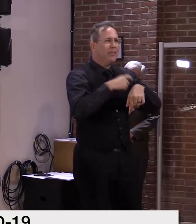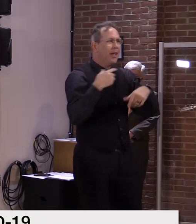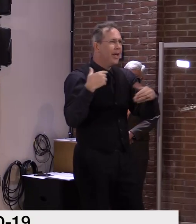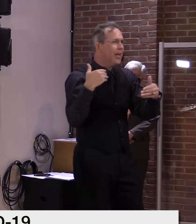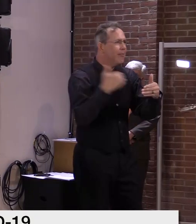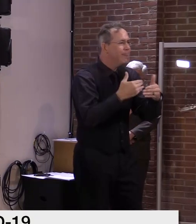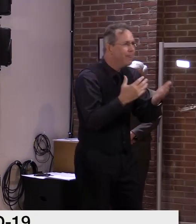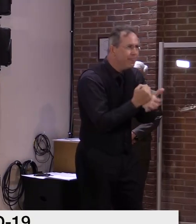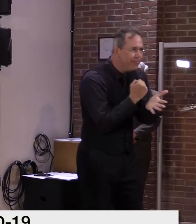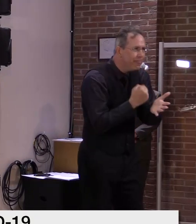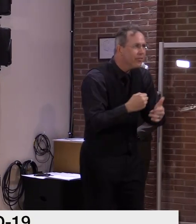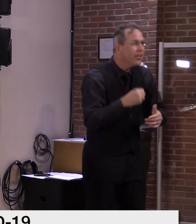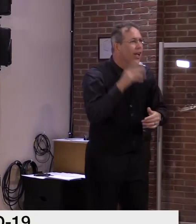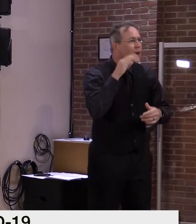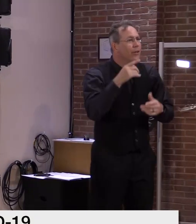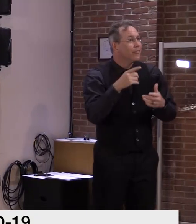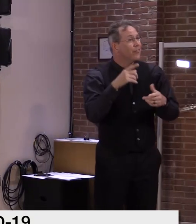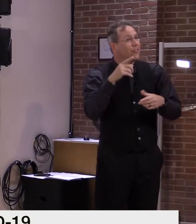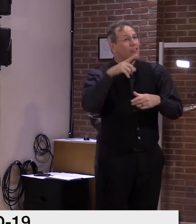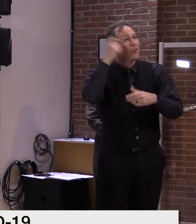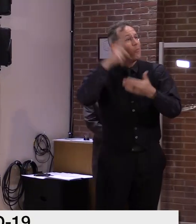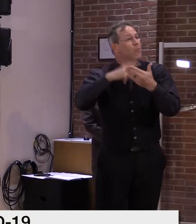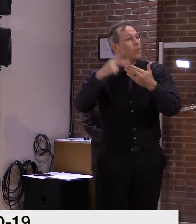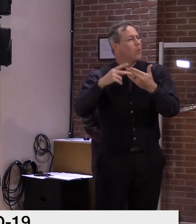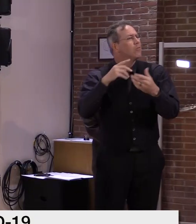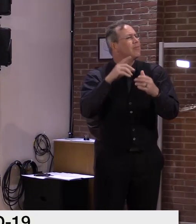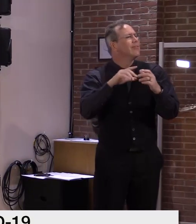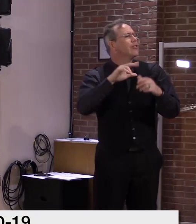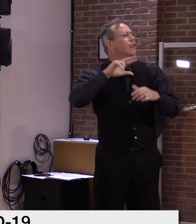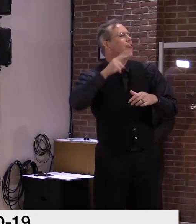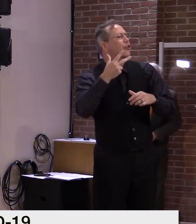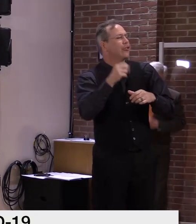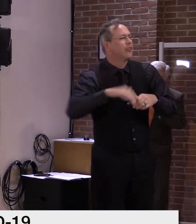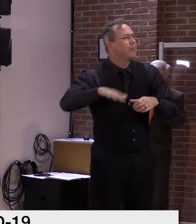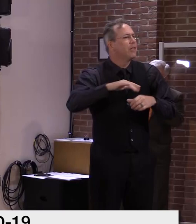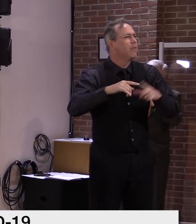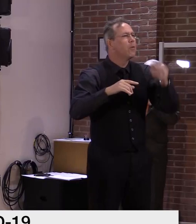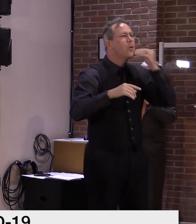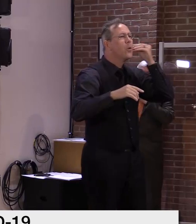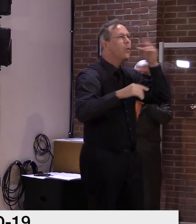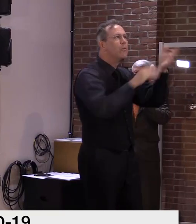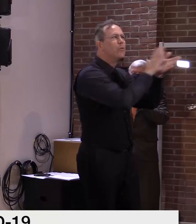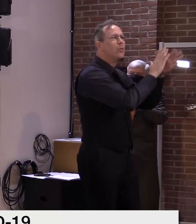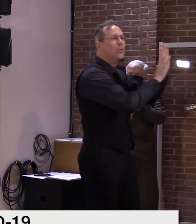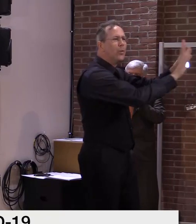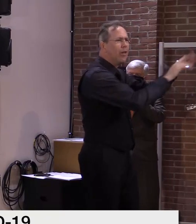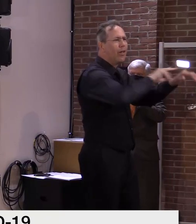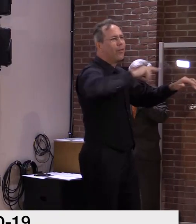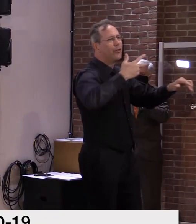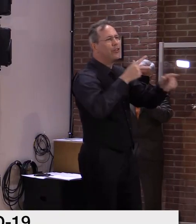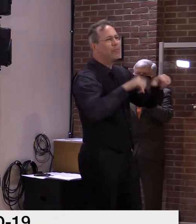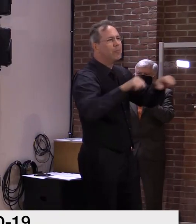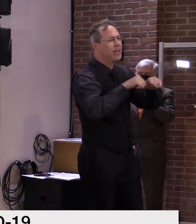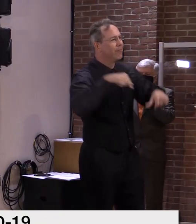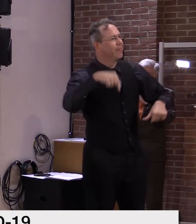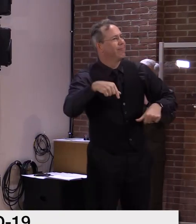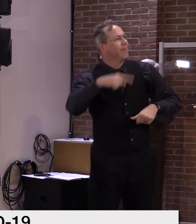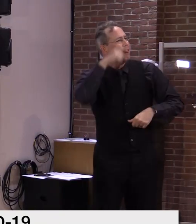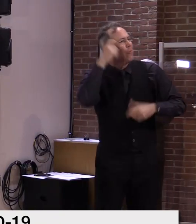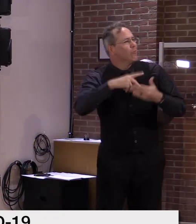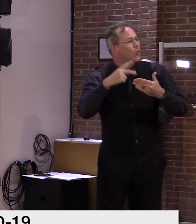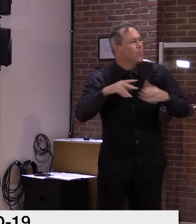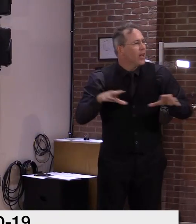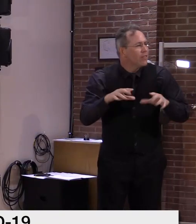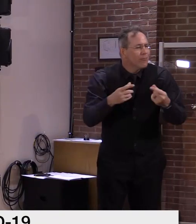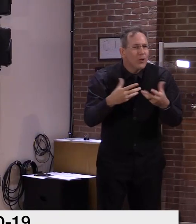and school, is a critical component in building protective factors for our kids as they connect, learn, and build strong relationships with